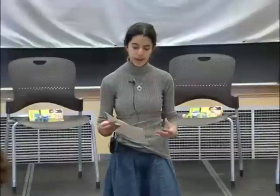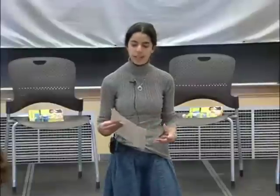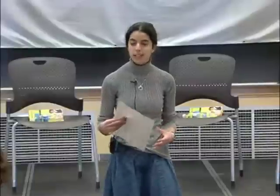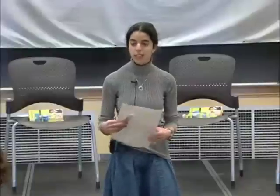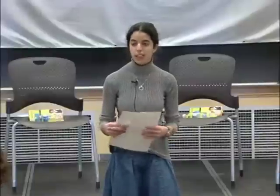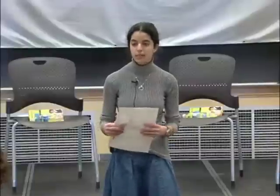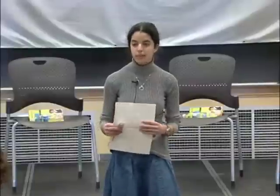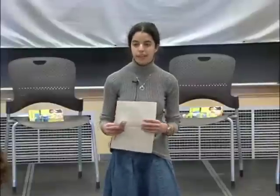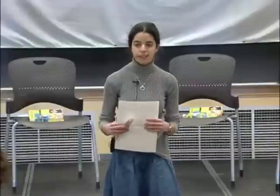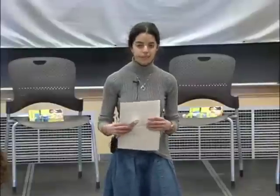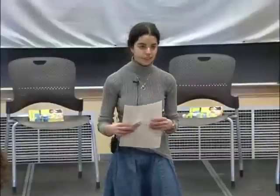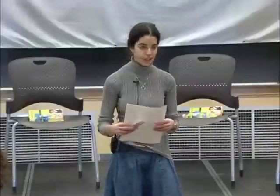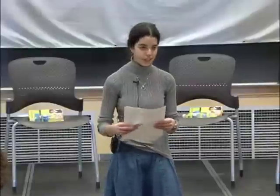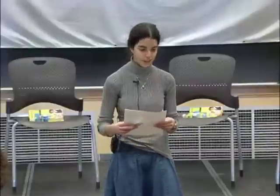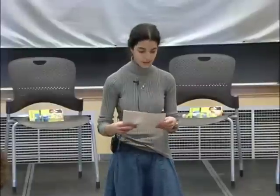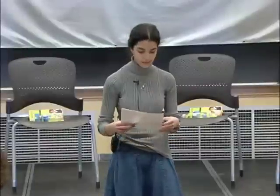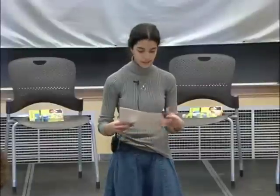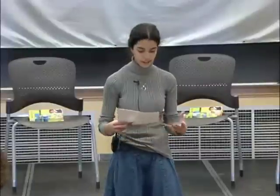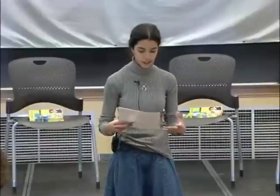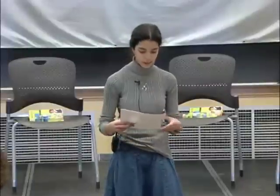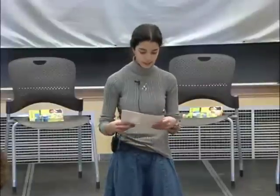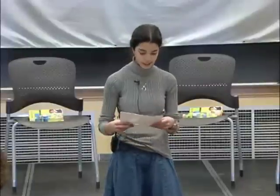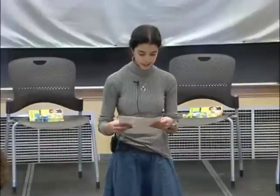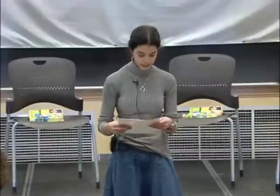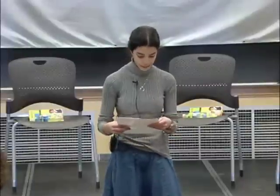and suggest panels for the panel topics.